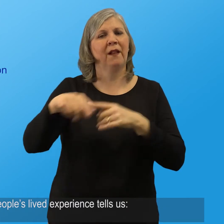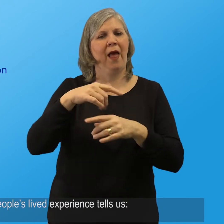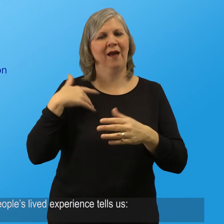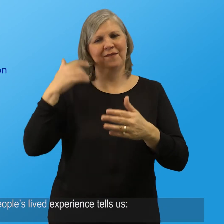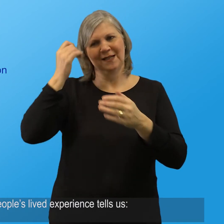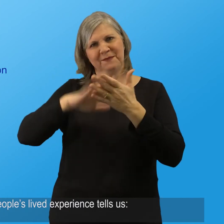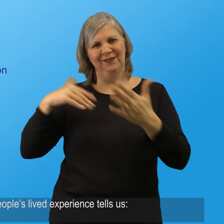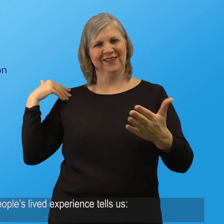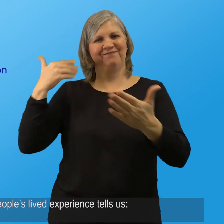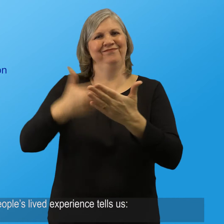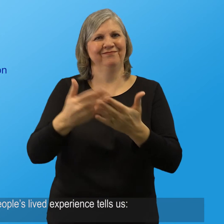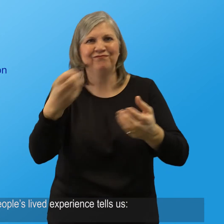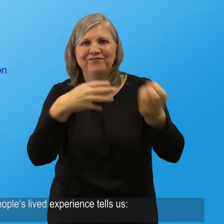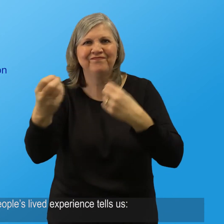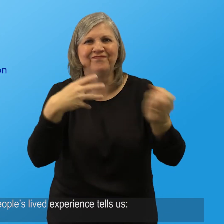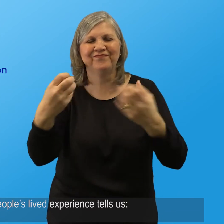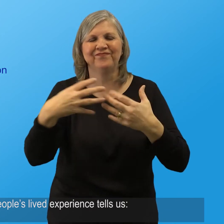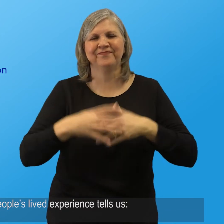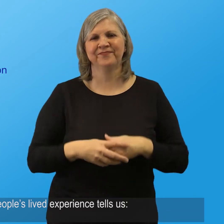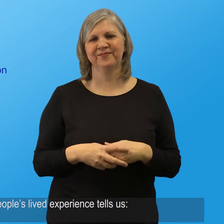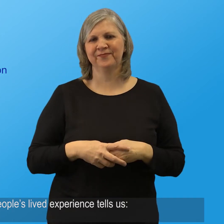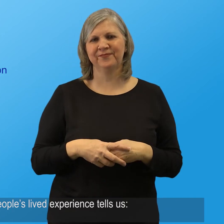What disabled people's lived experience tells us.